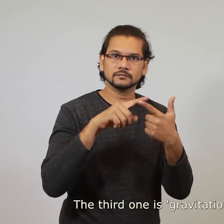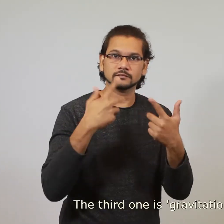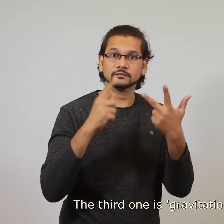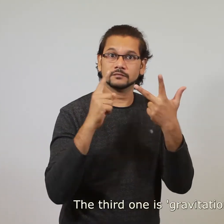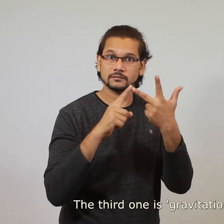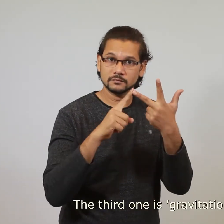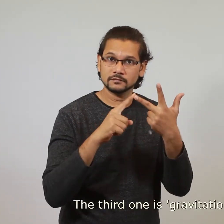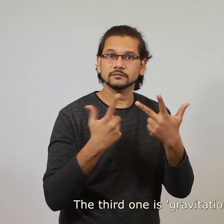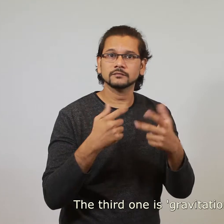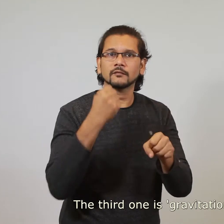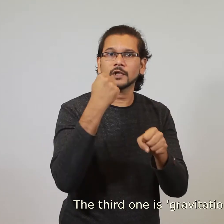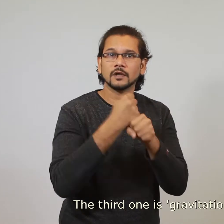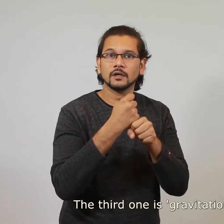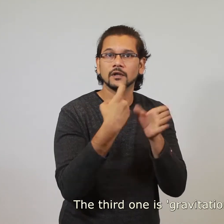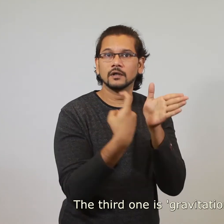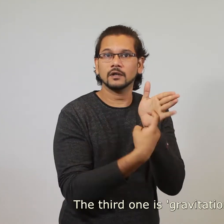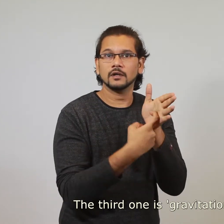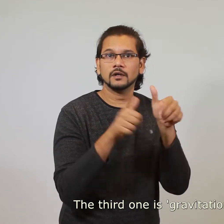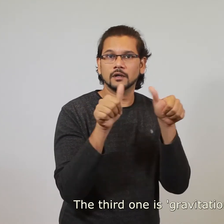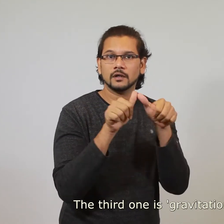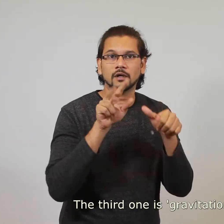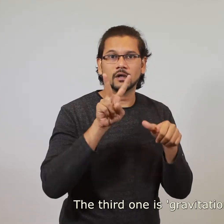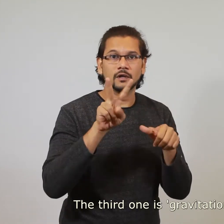The third one is gravitational force.